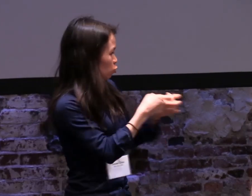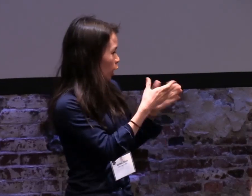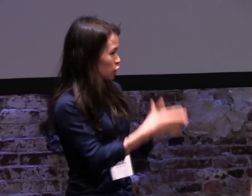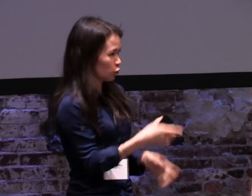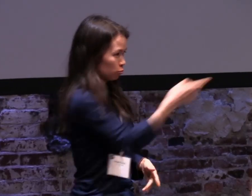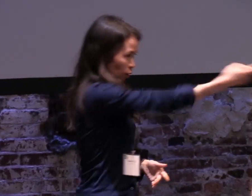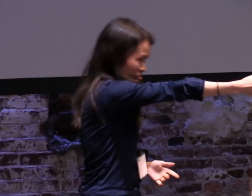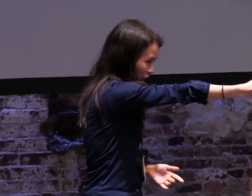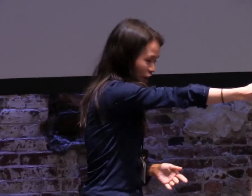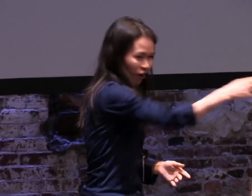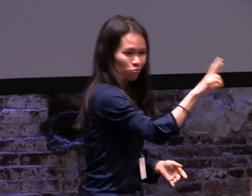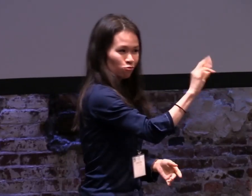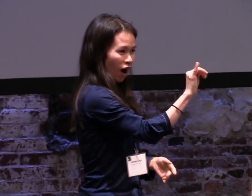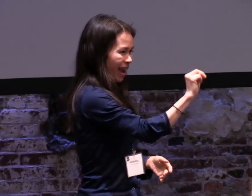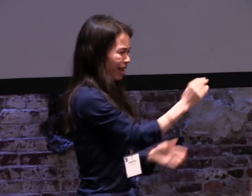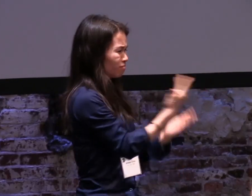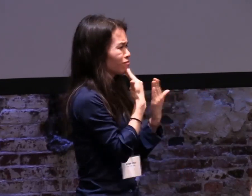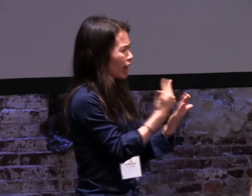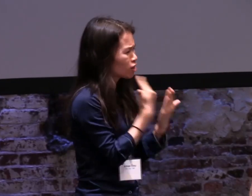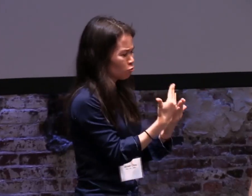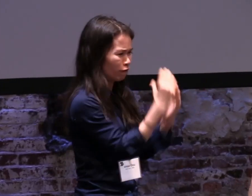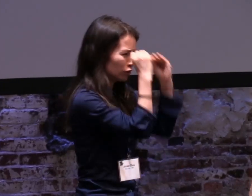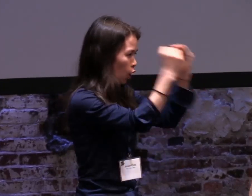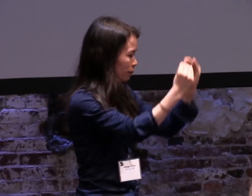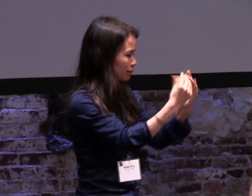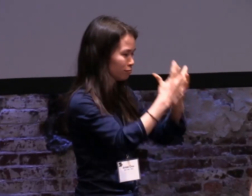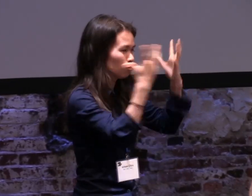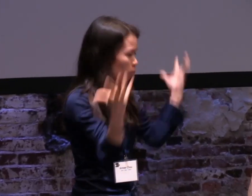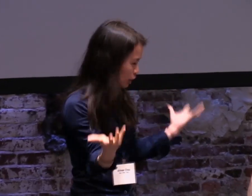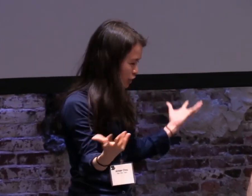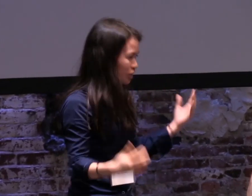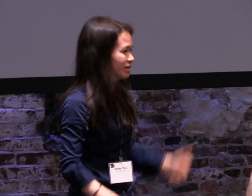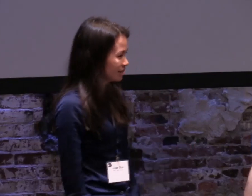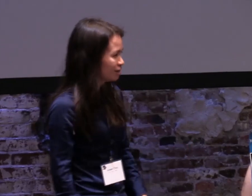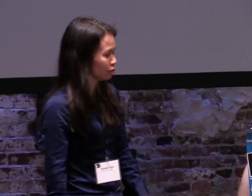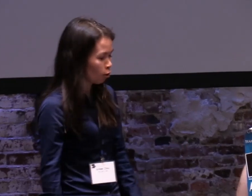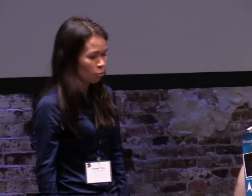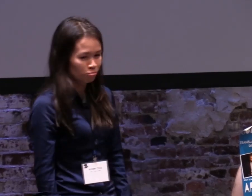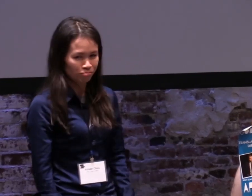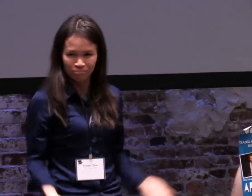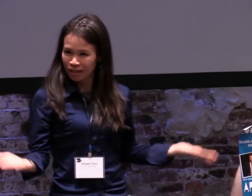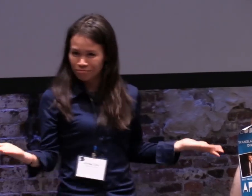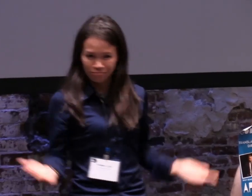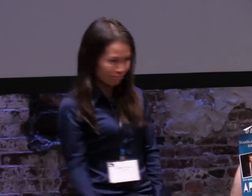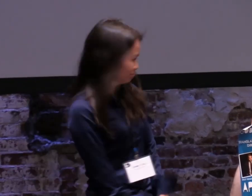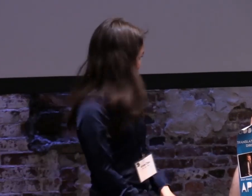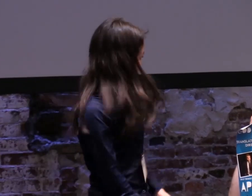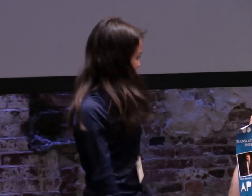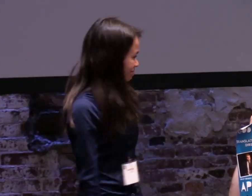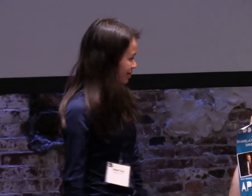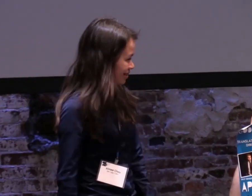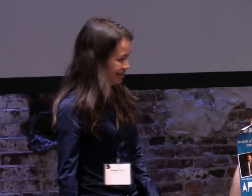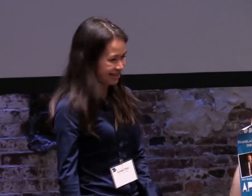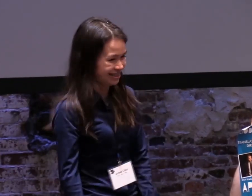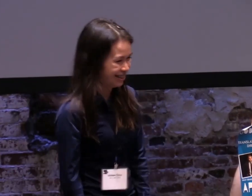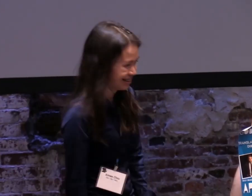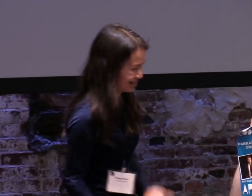speaking experience, acting experience, but I was really thrown into the fire, and I really thank especially Patty and those in Deaf Spotlight